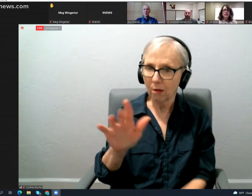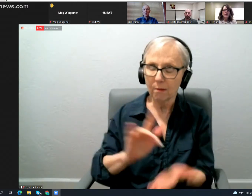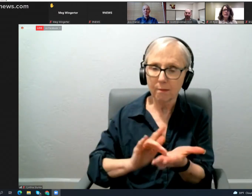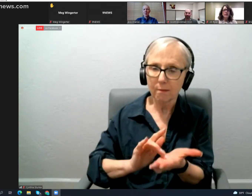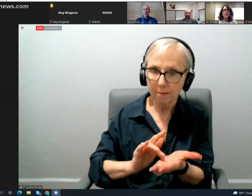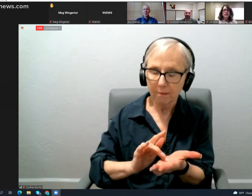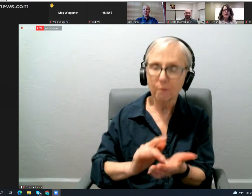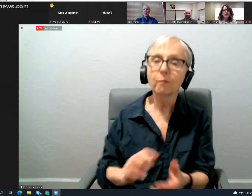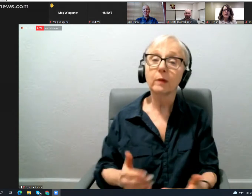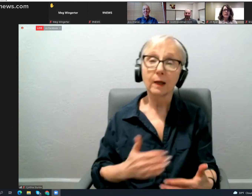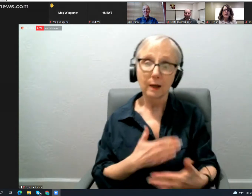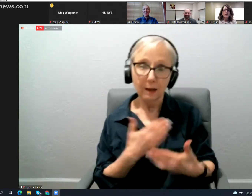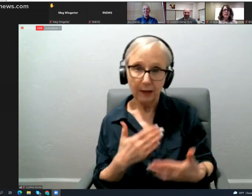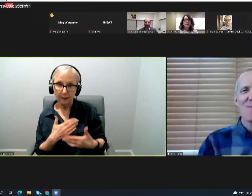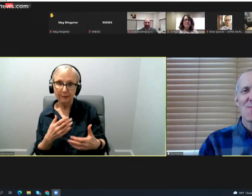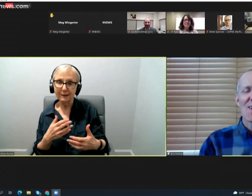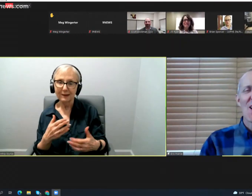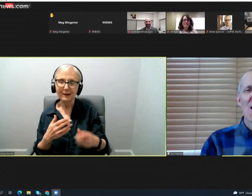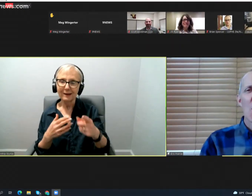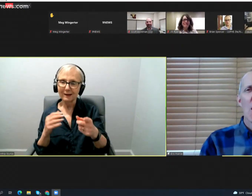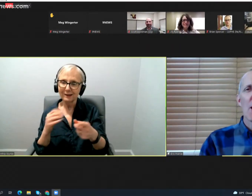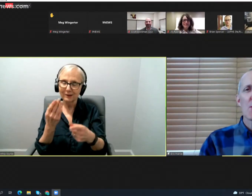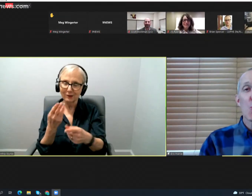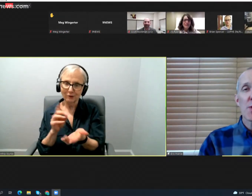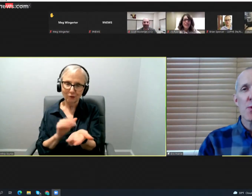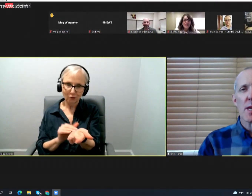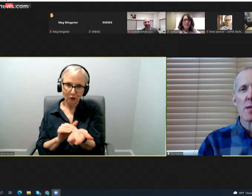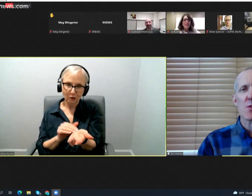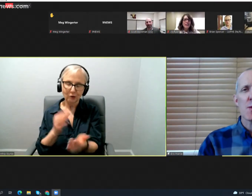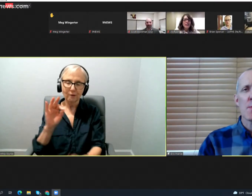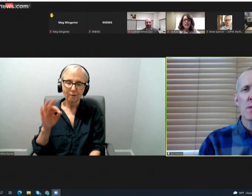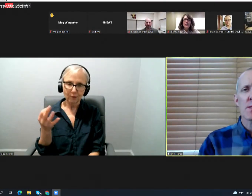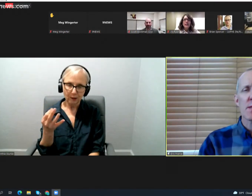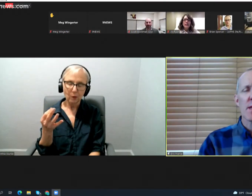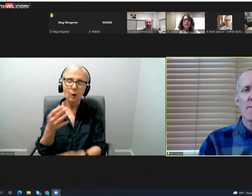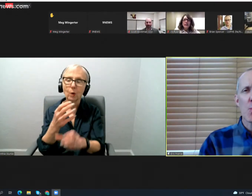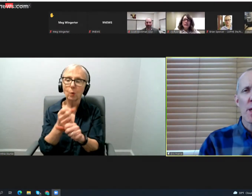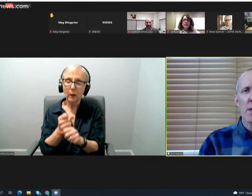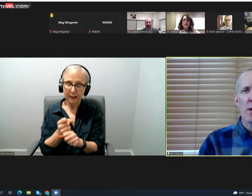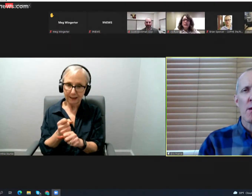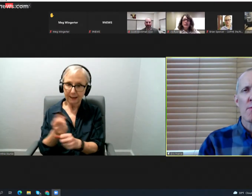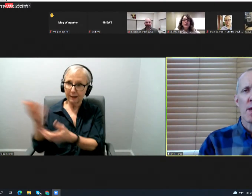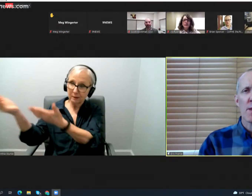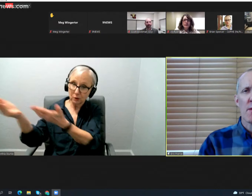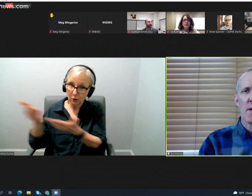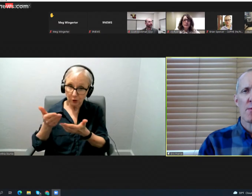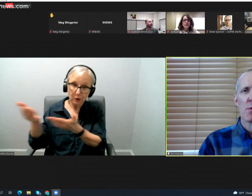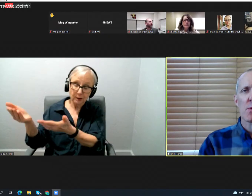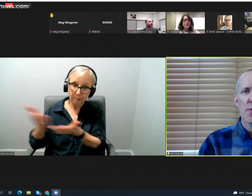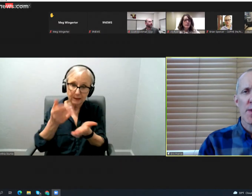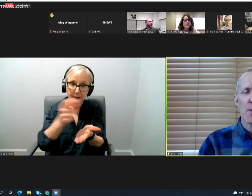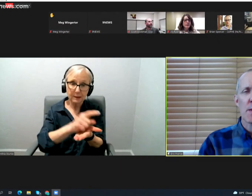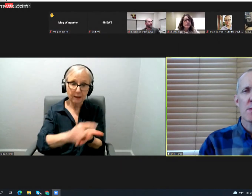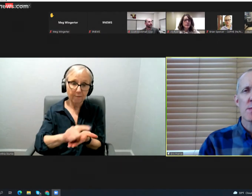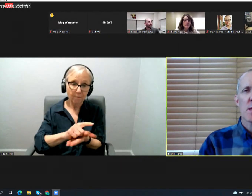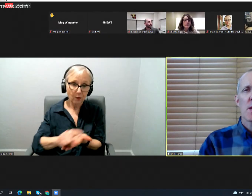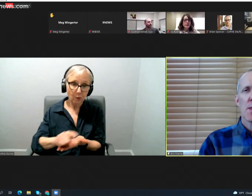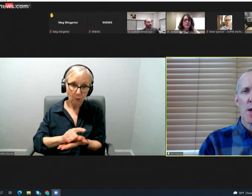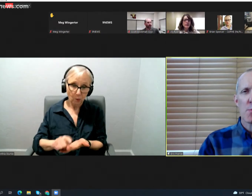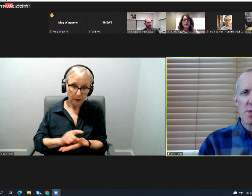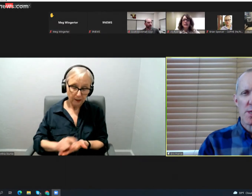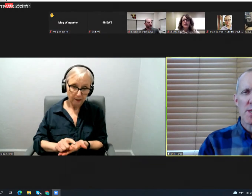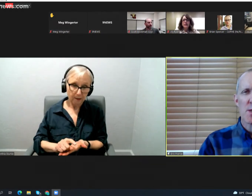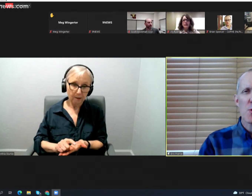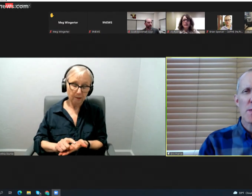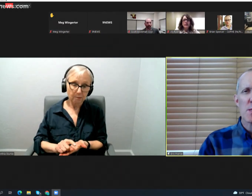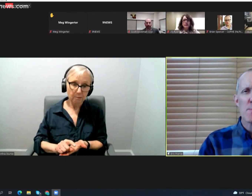I'm happy to jump in here again. We do get shipments every week of antiviral therapies.